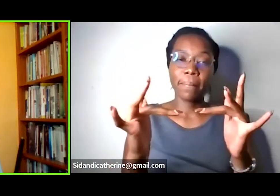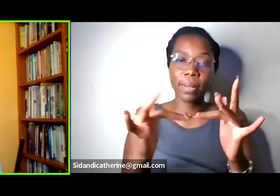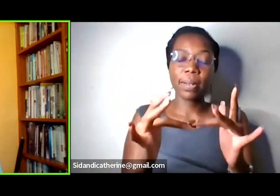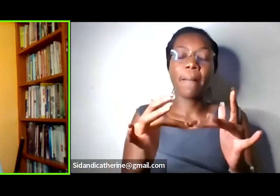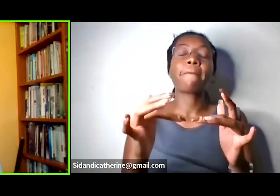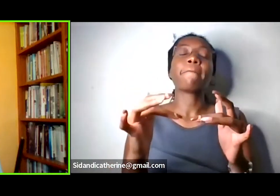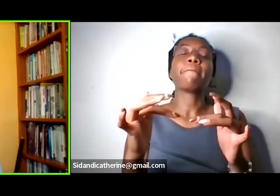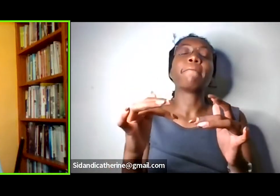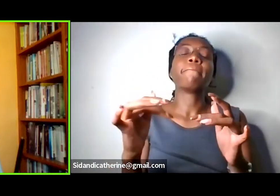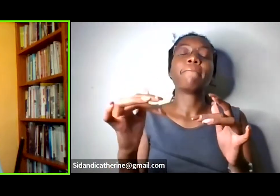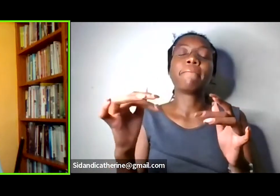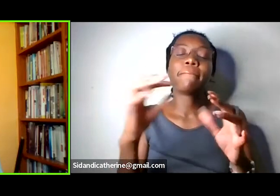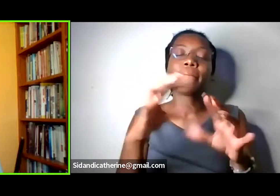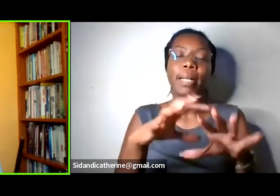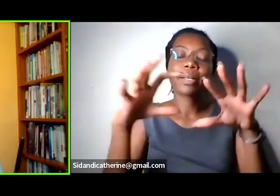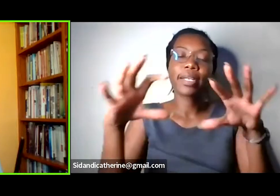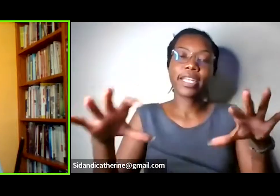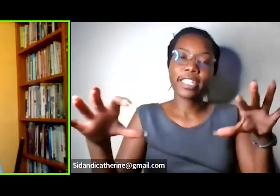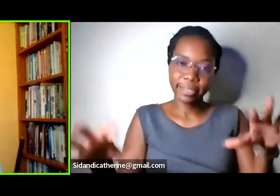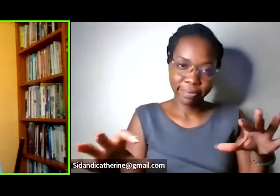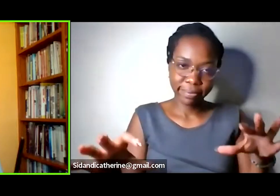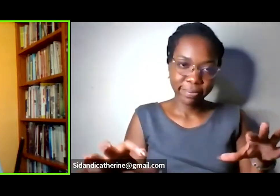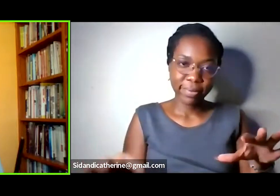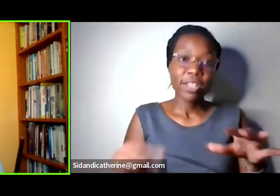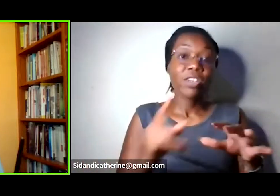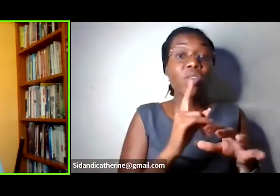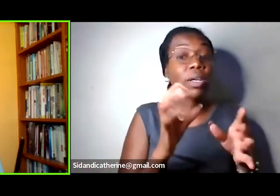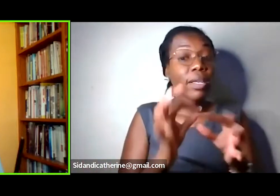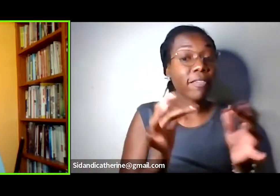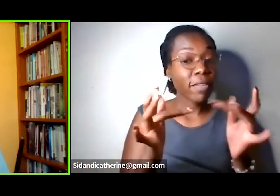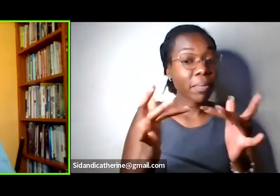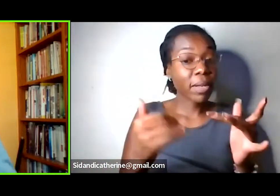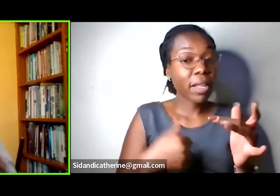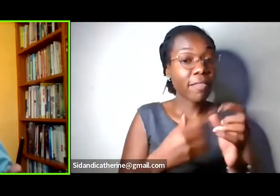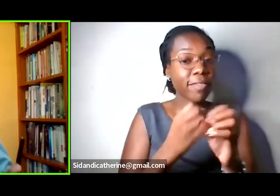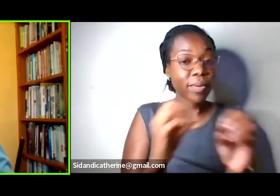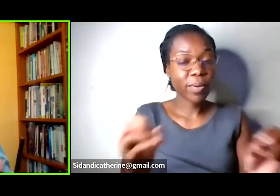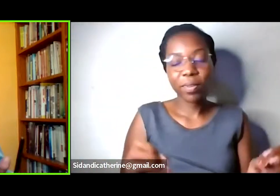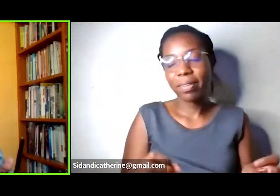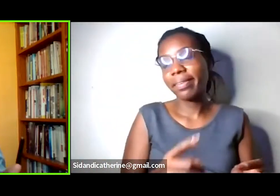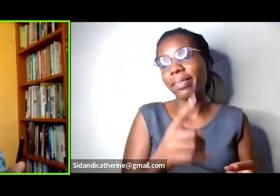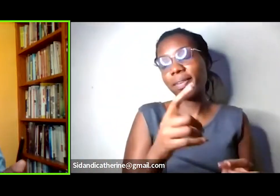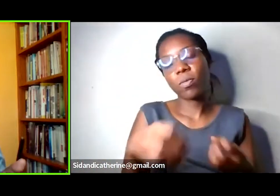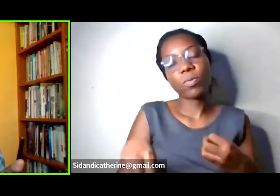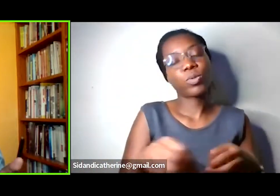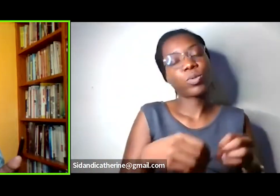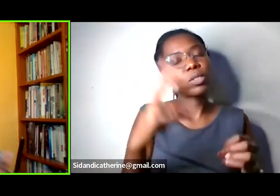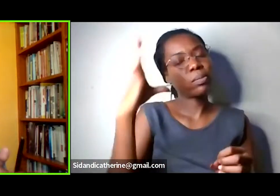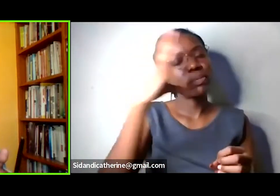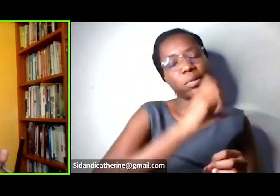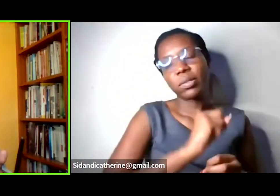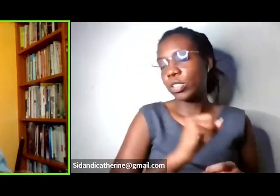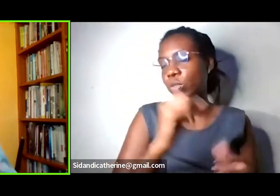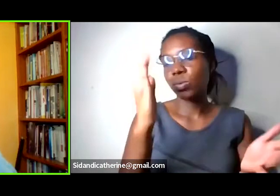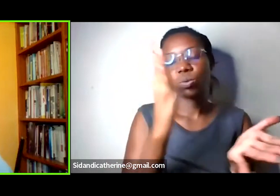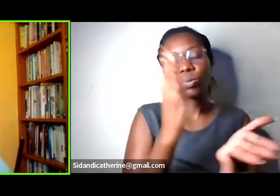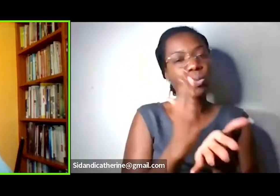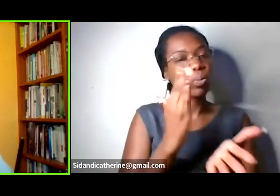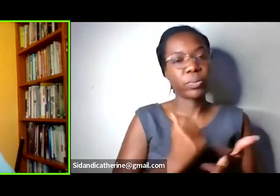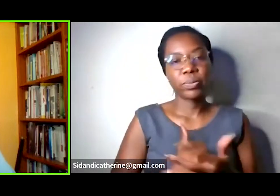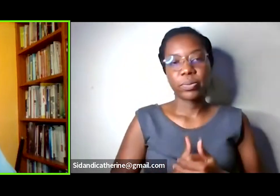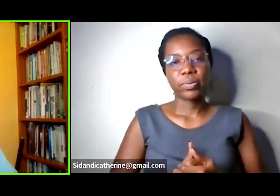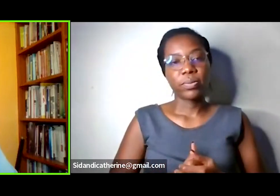maybe even my younger son can join, you see? Something like that. So do you have more for me? And